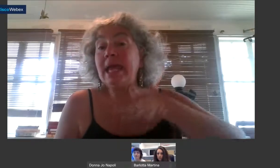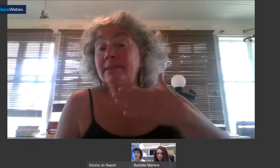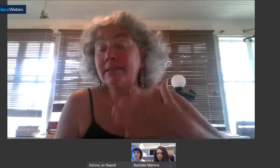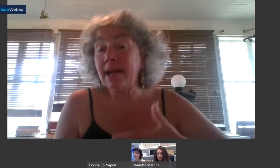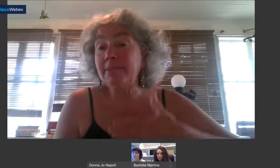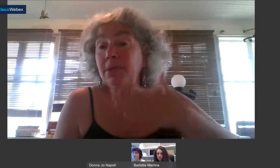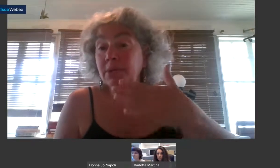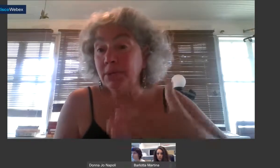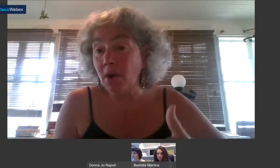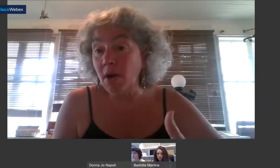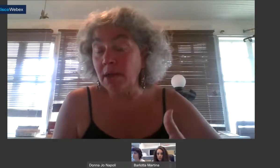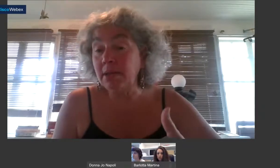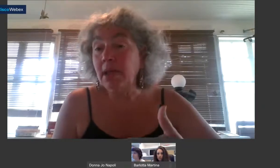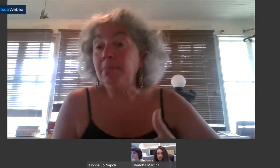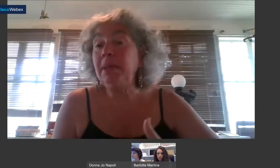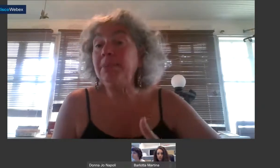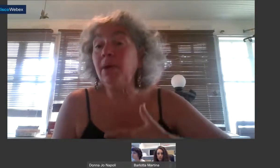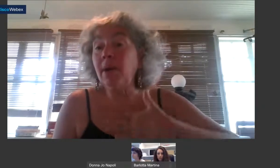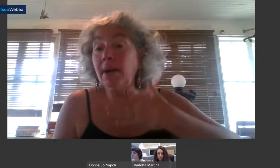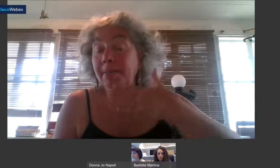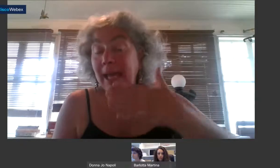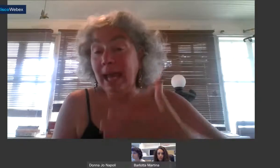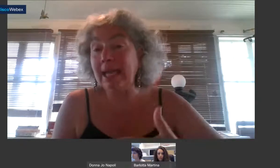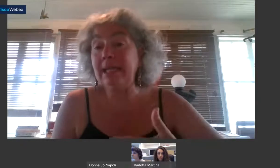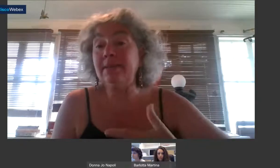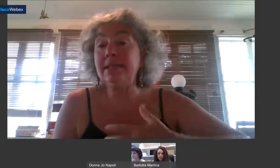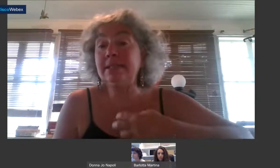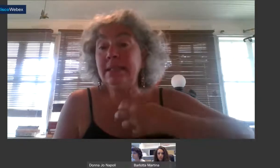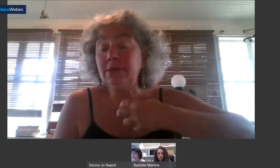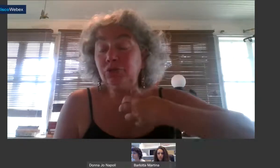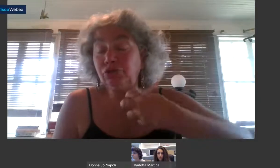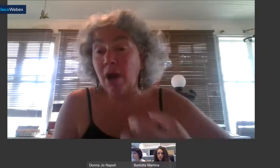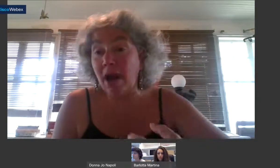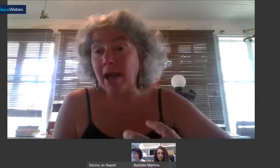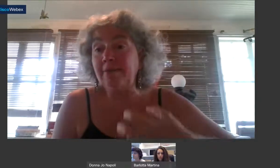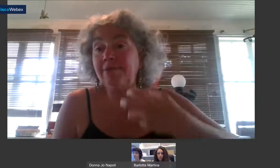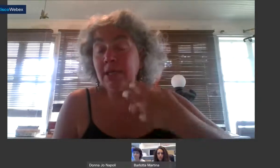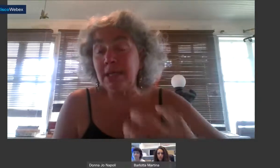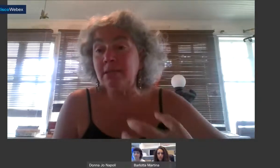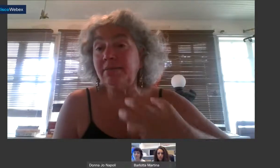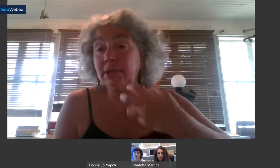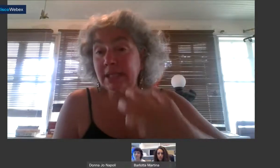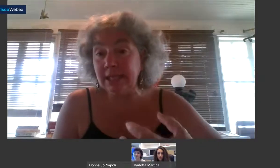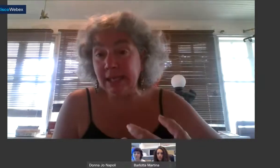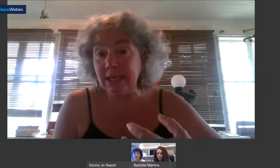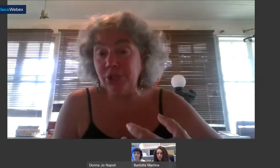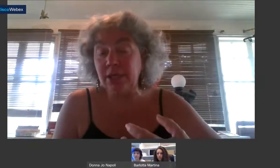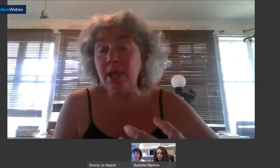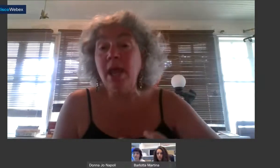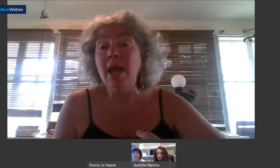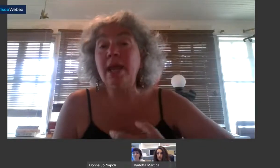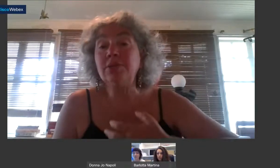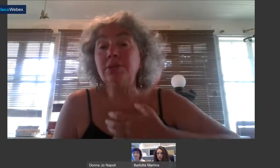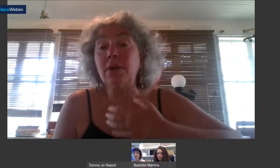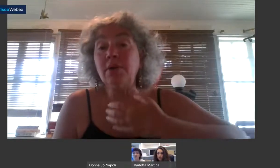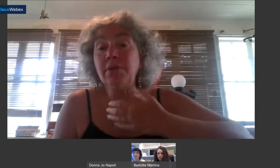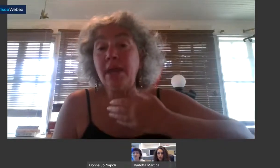as time goes on, people are applying this drive for ease of articulation, and so they